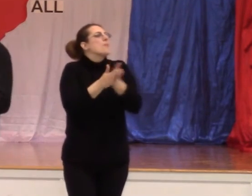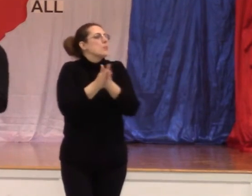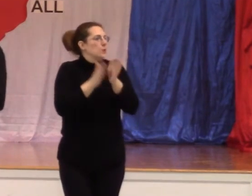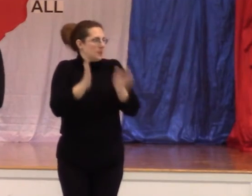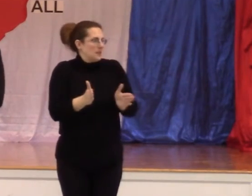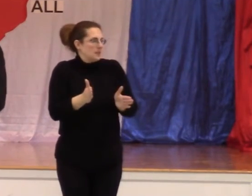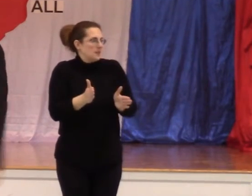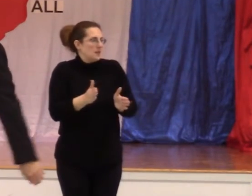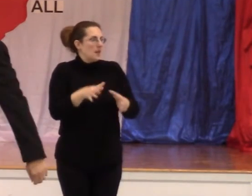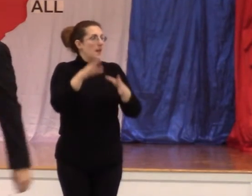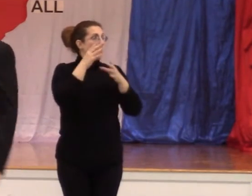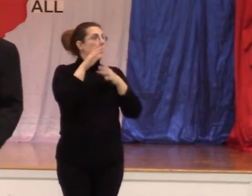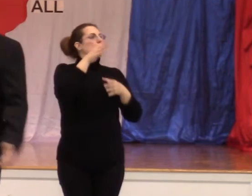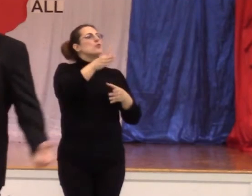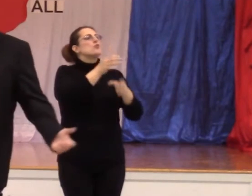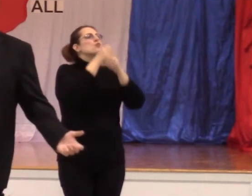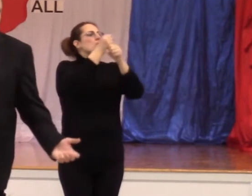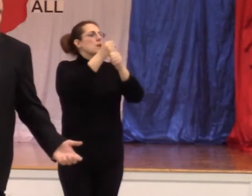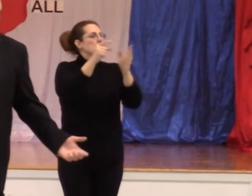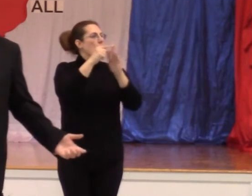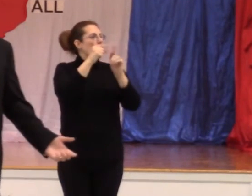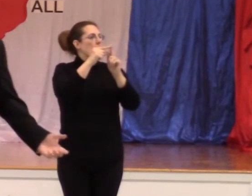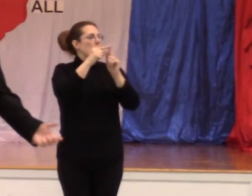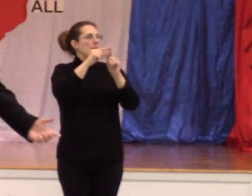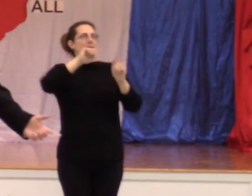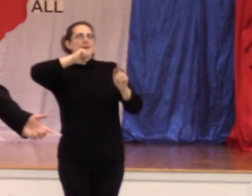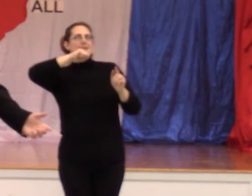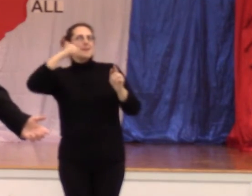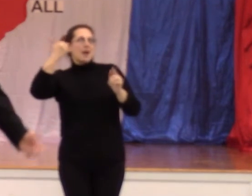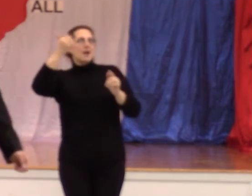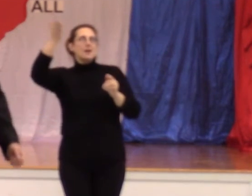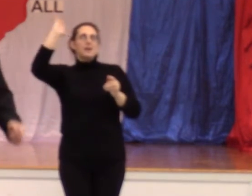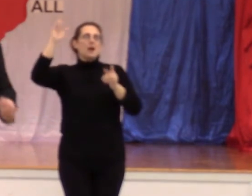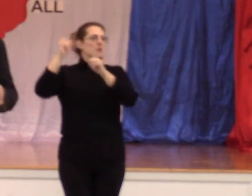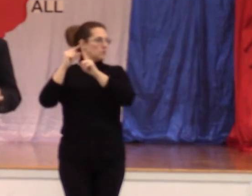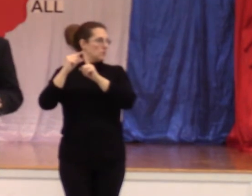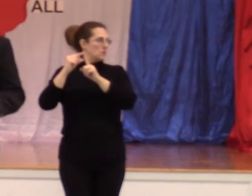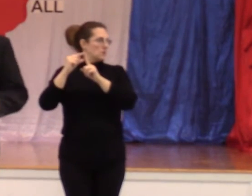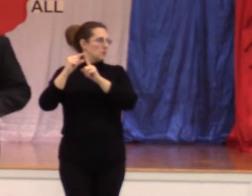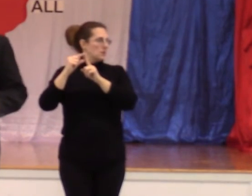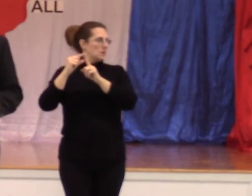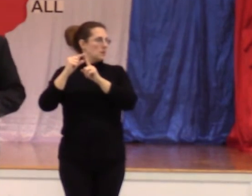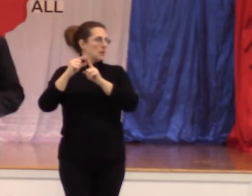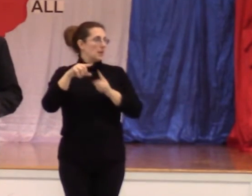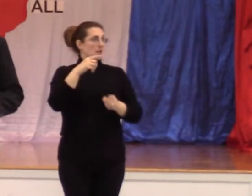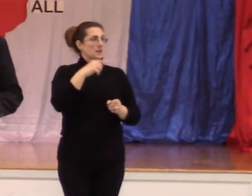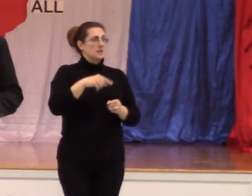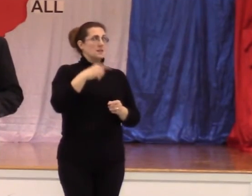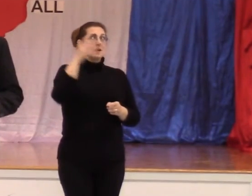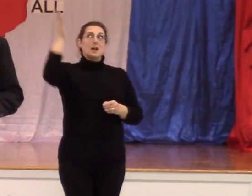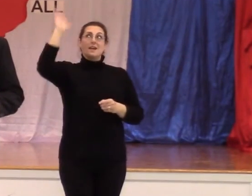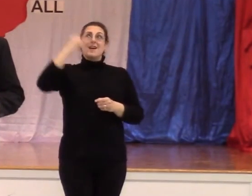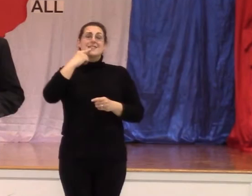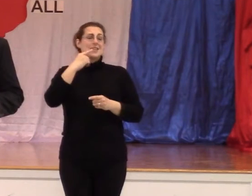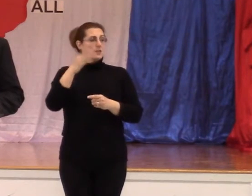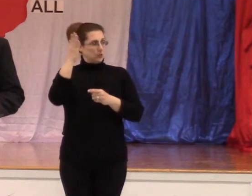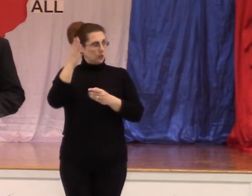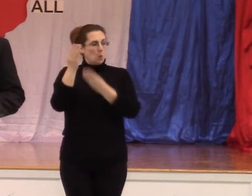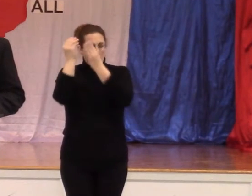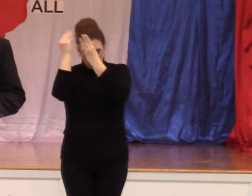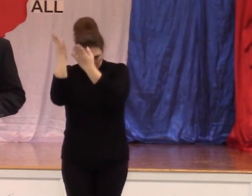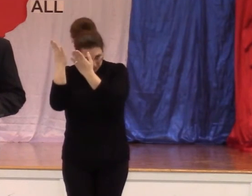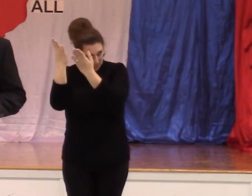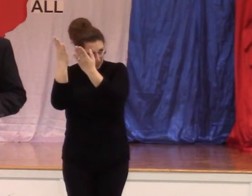trust a word outside of God's word, because if God's word would say, of course, that you submit to the ruling authorities as God's